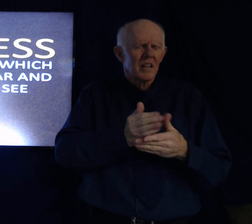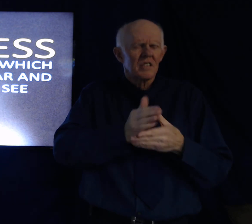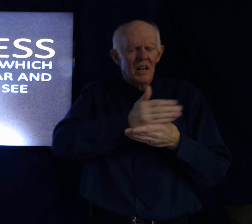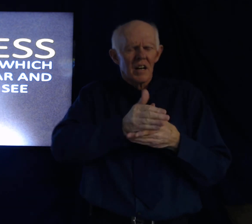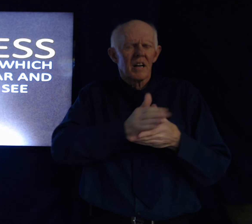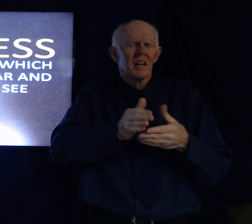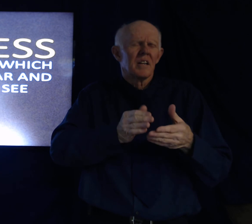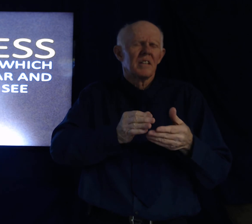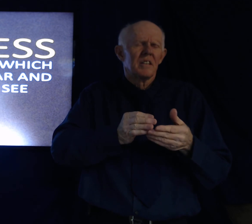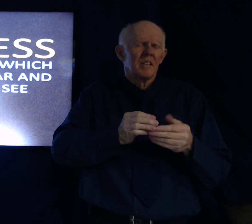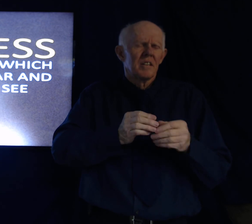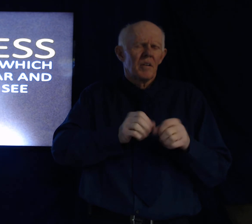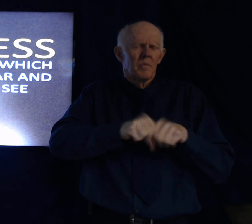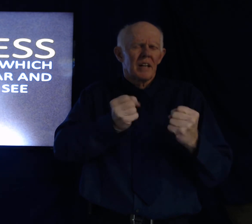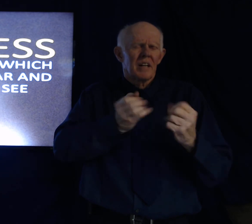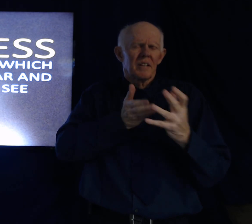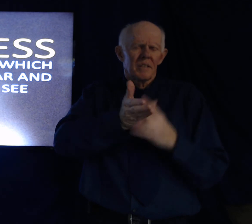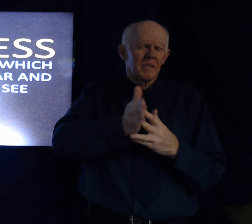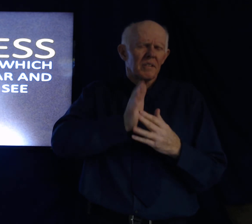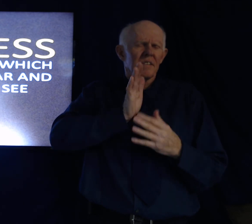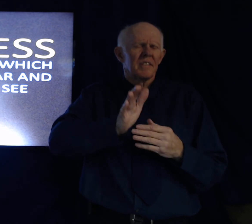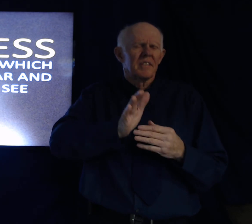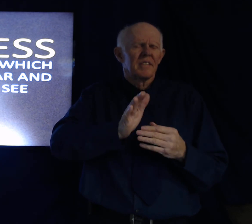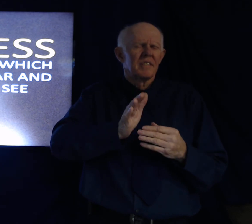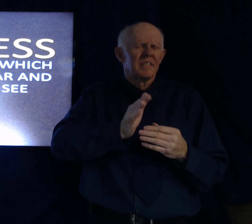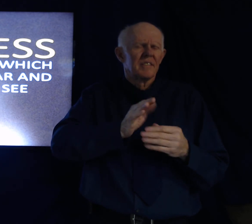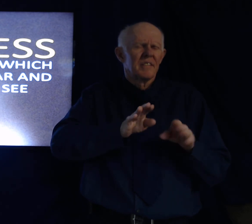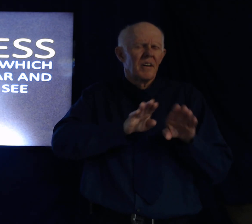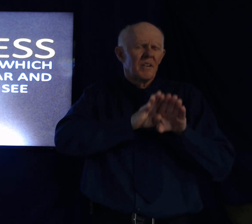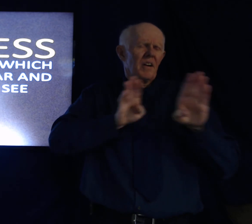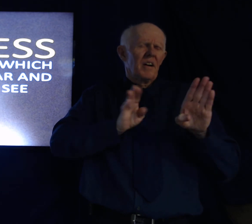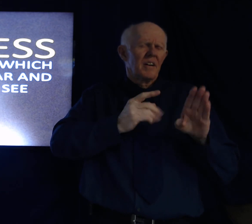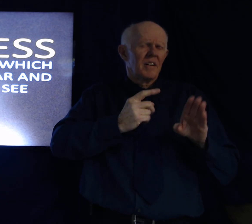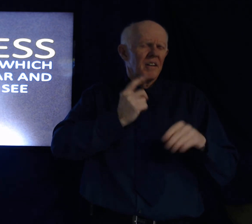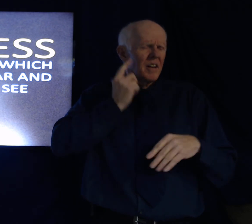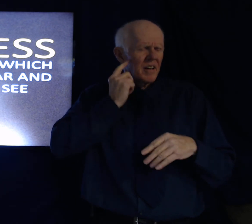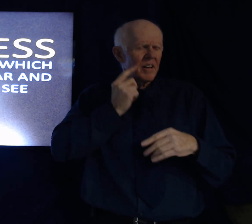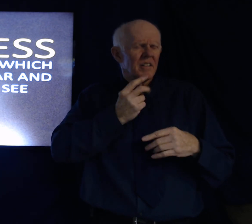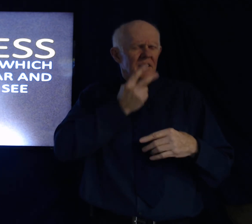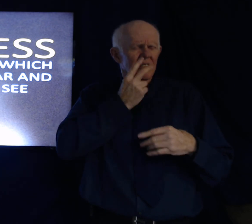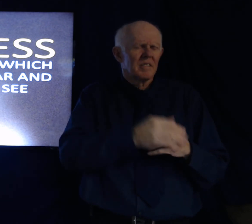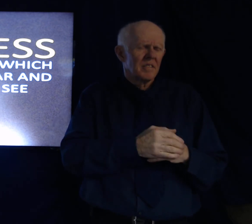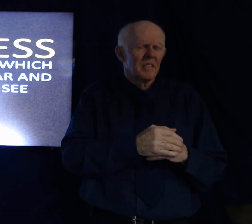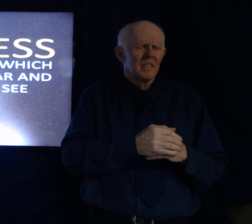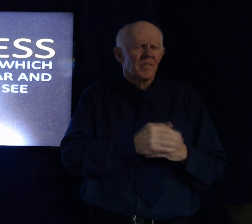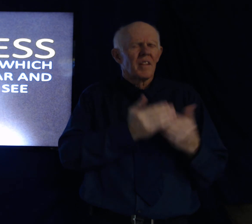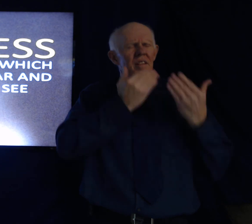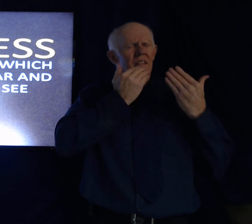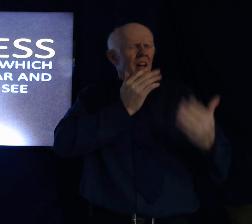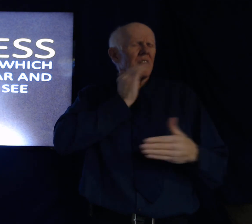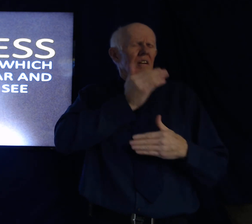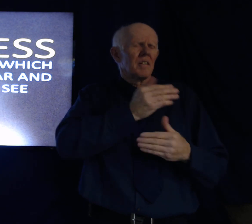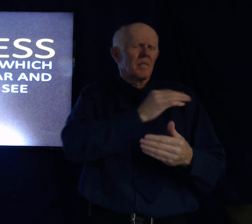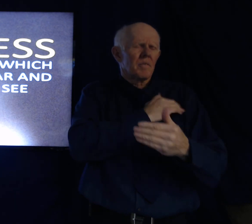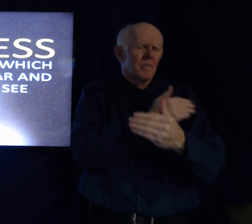we can be kind and we can share and try to break through that wall thank you